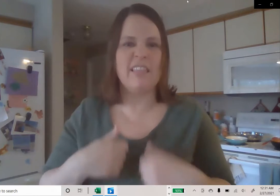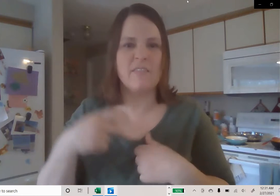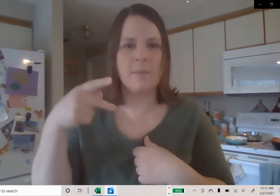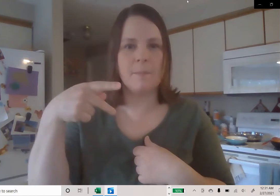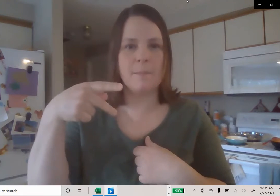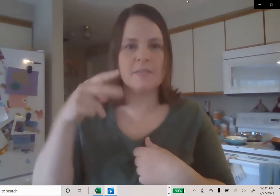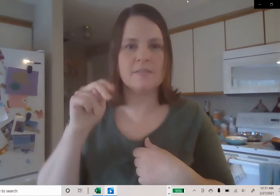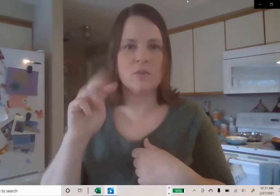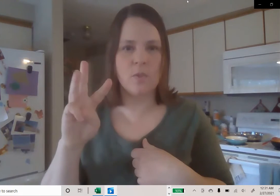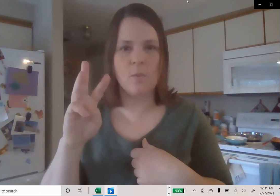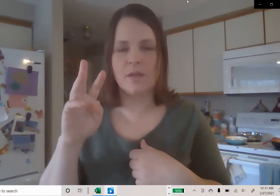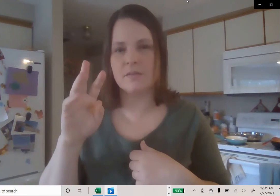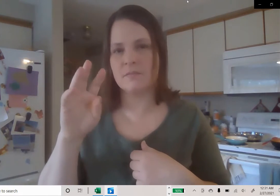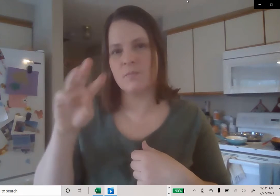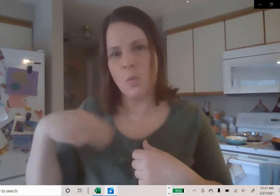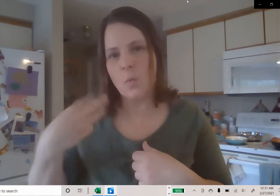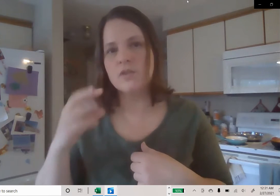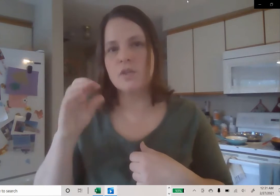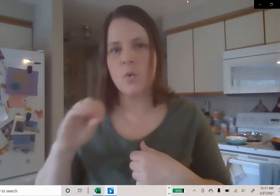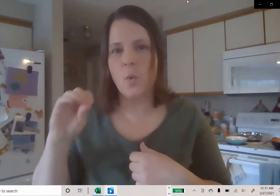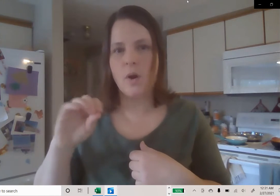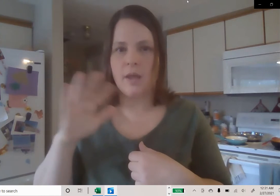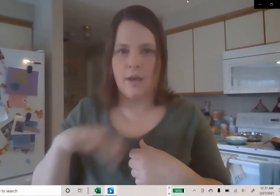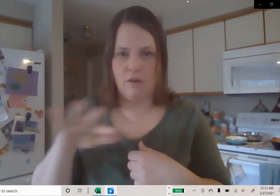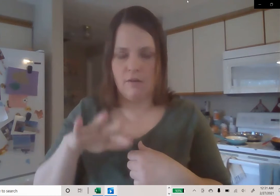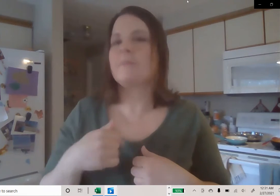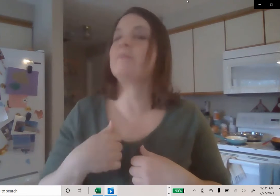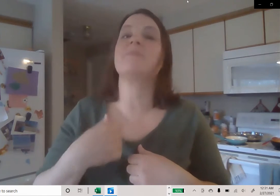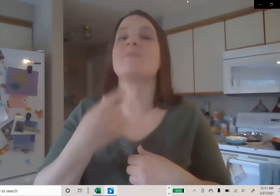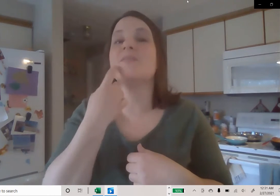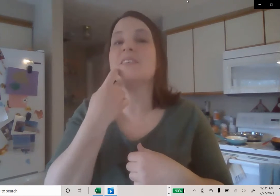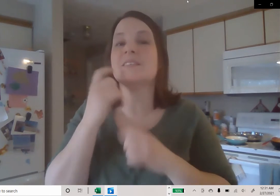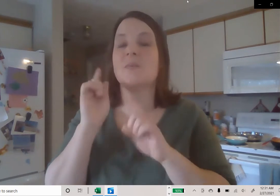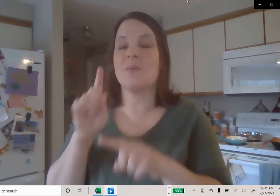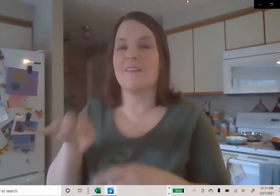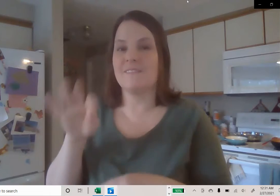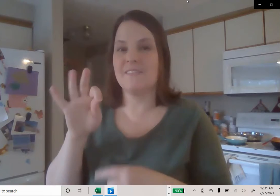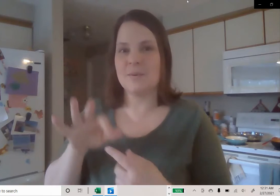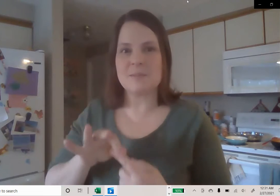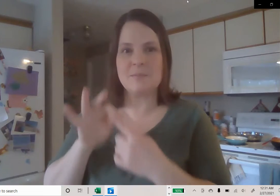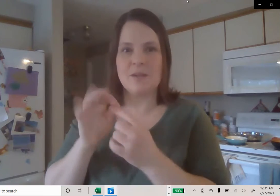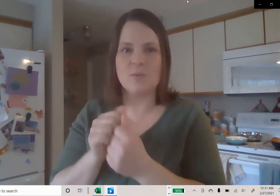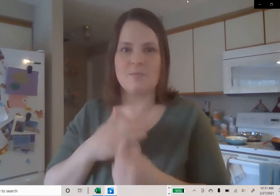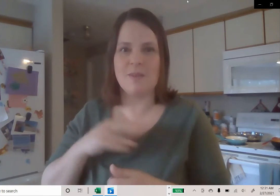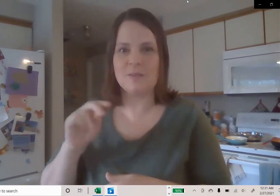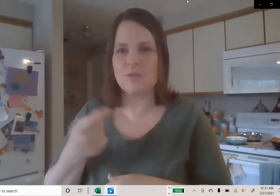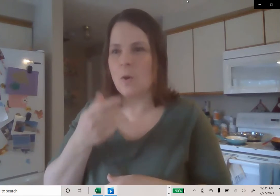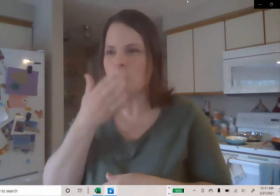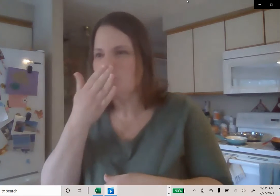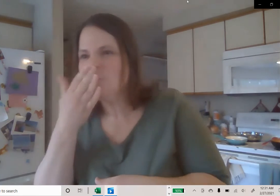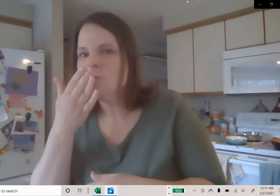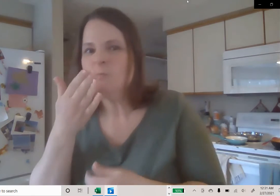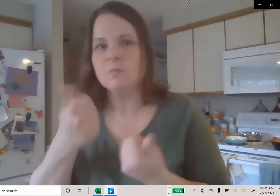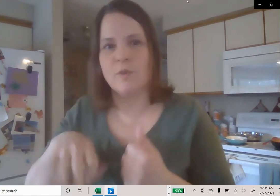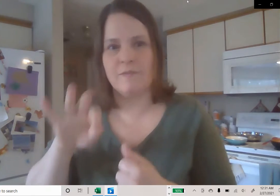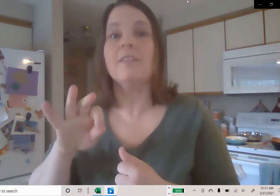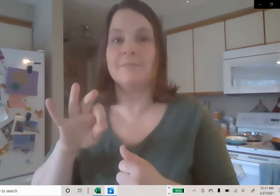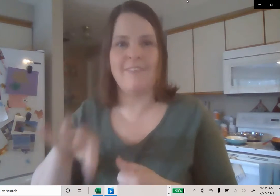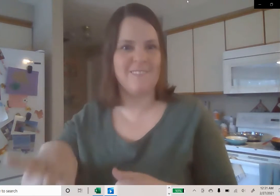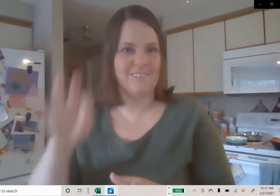I just actually was recently out and got some. I live in the Washington, Oregon, Pacific Northwest area, and I was out with my dog